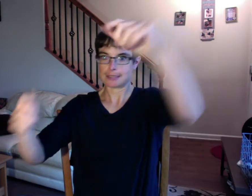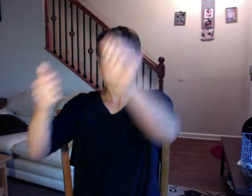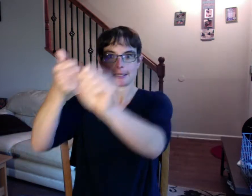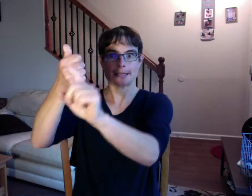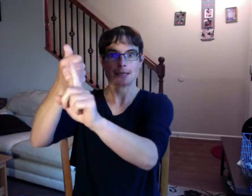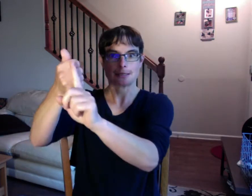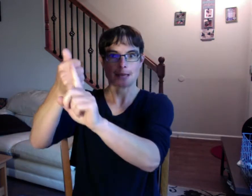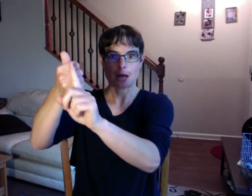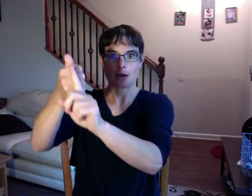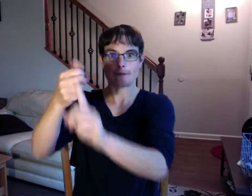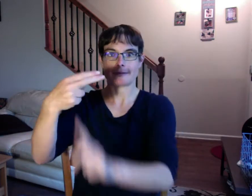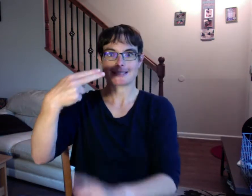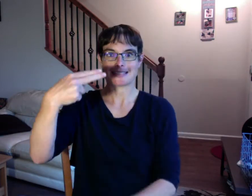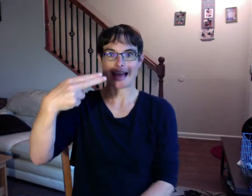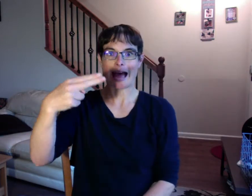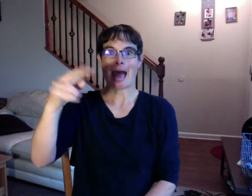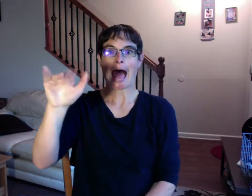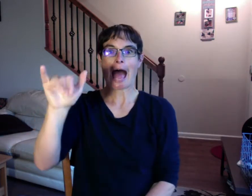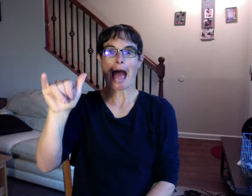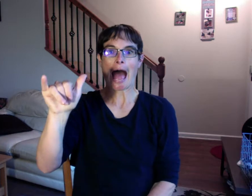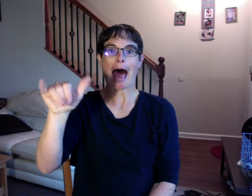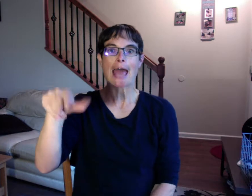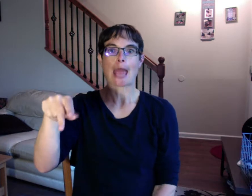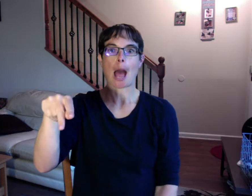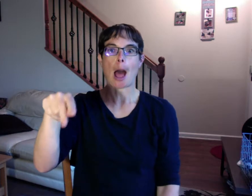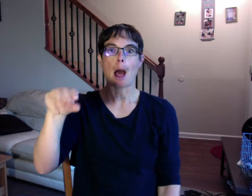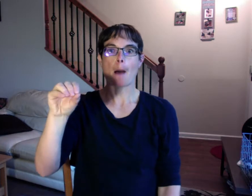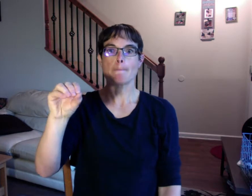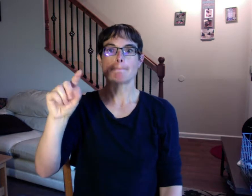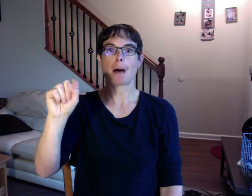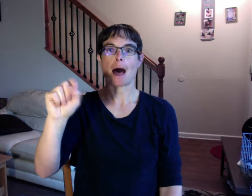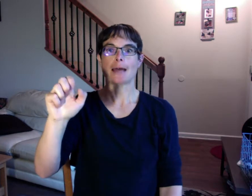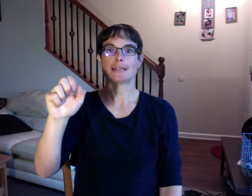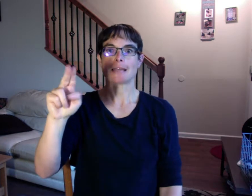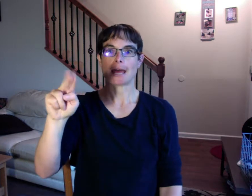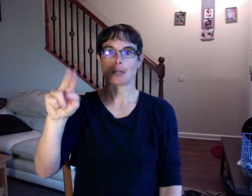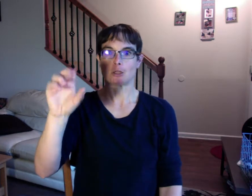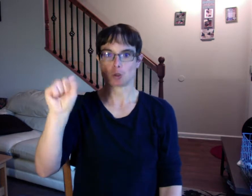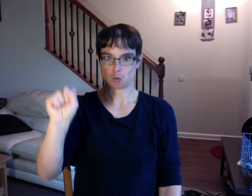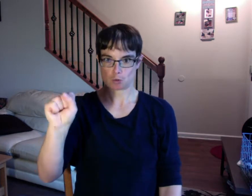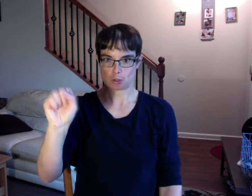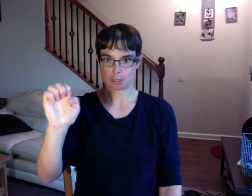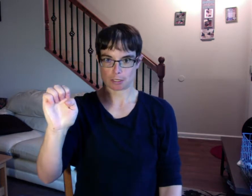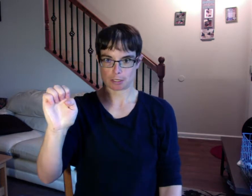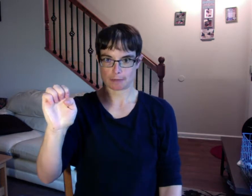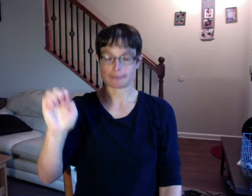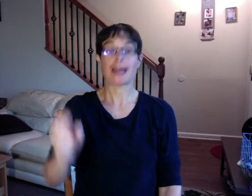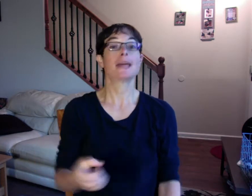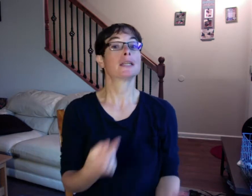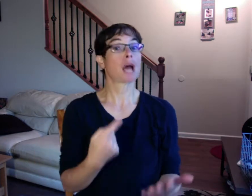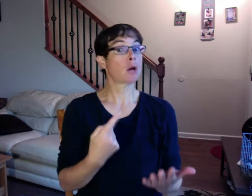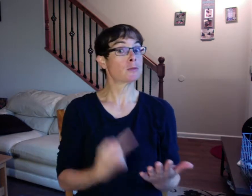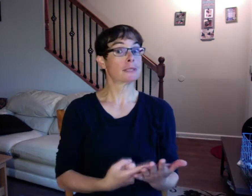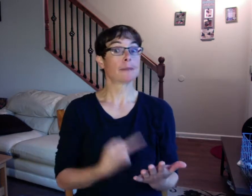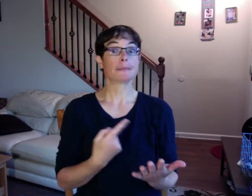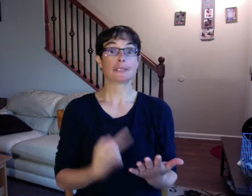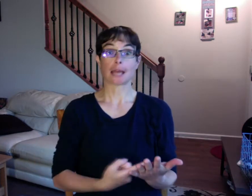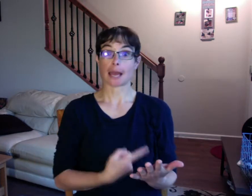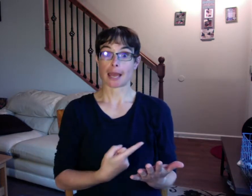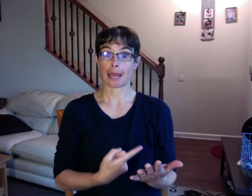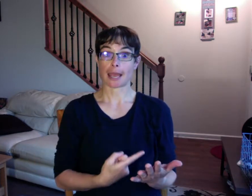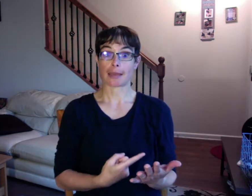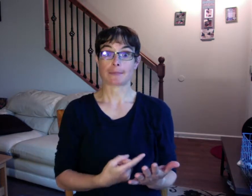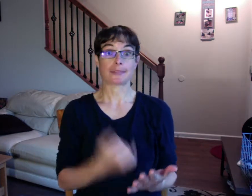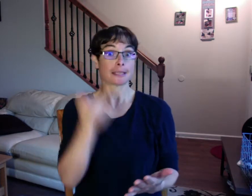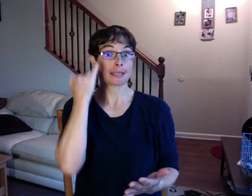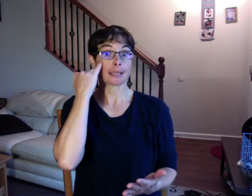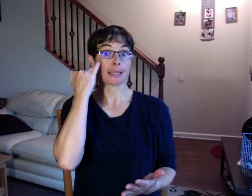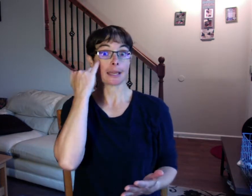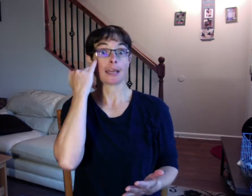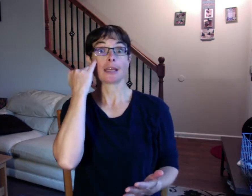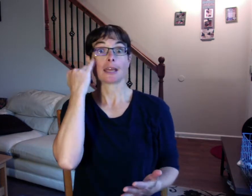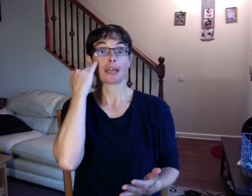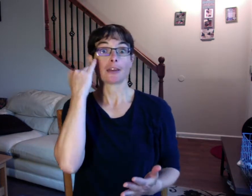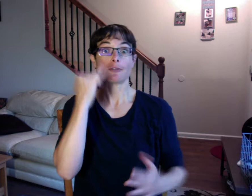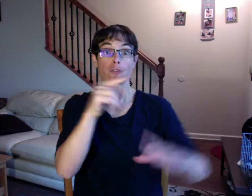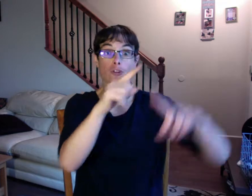You can put a little box. This is always a good designation that shows if you're looking at a picture of a triangle, usually there's a little box